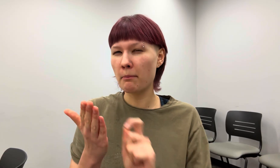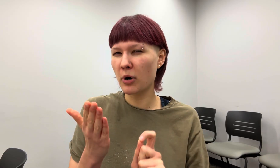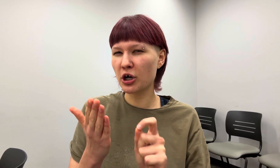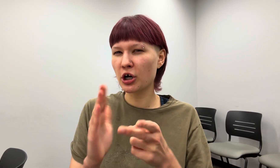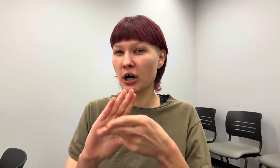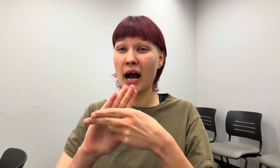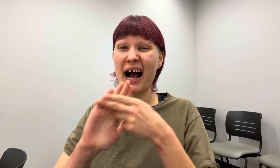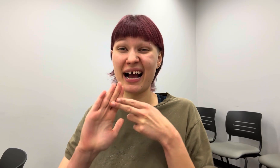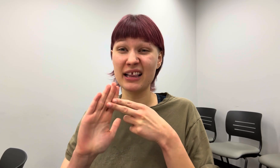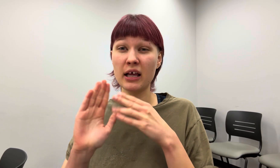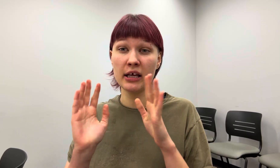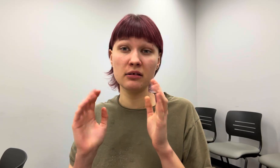Marker highlight.